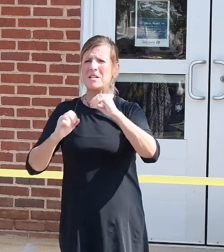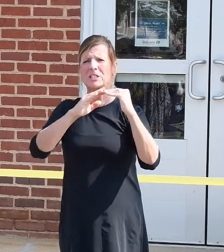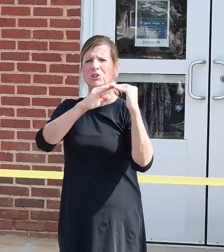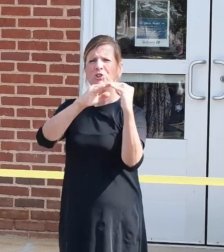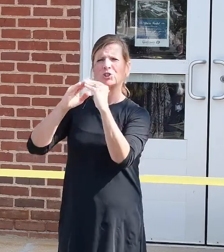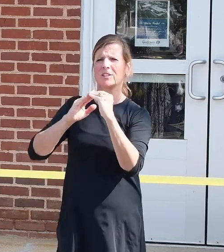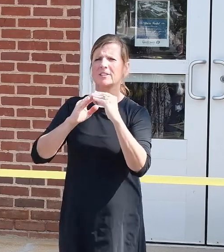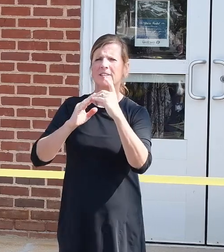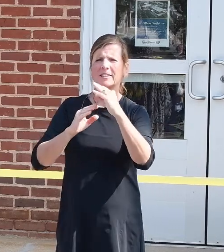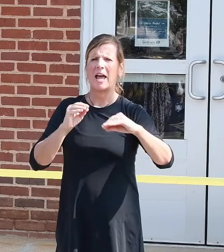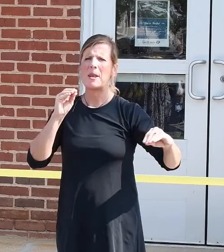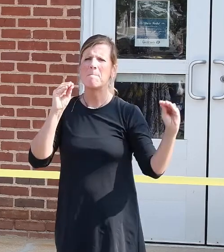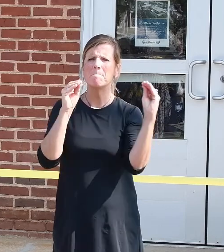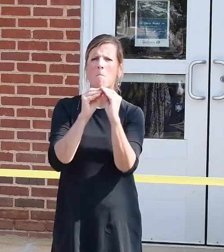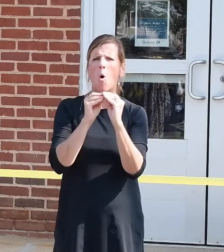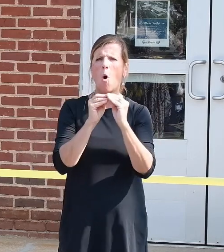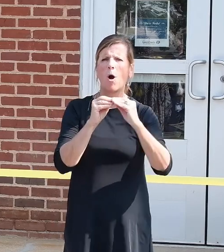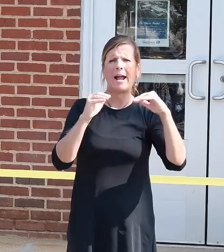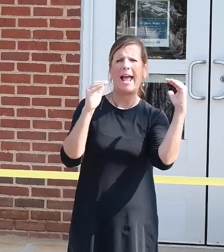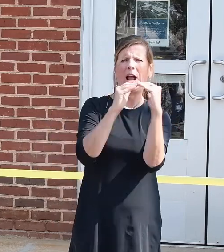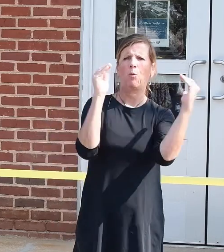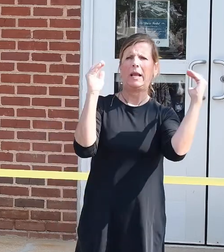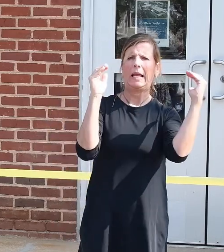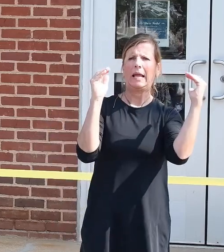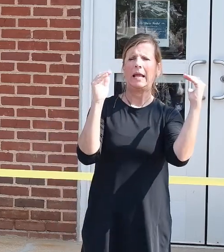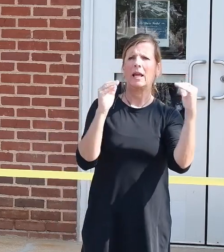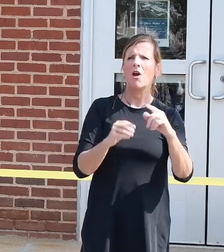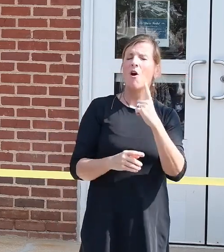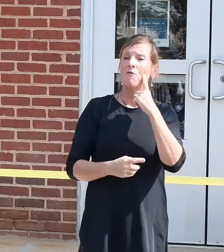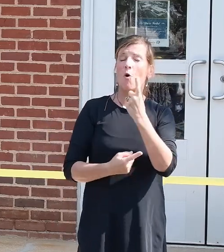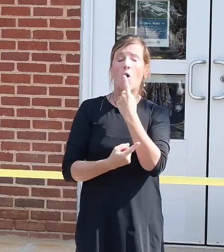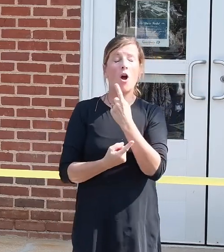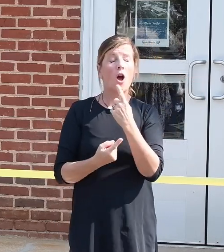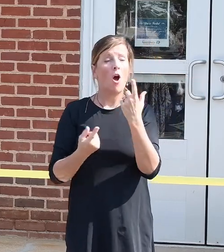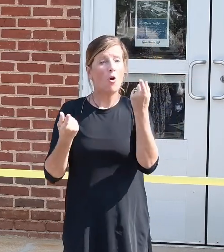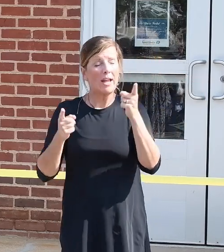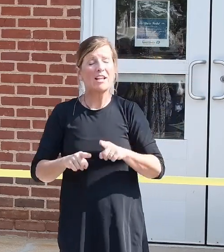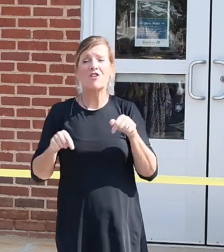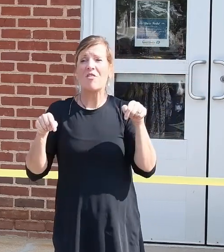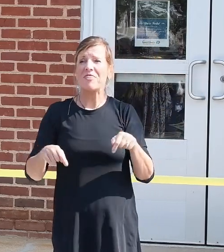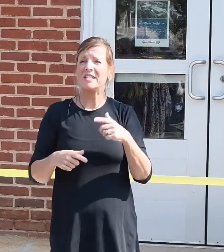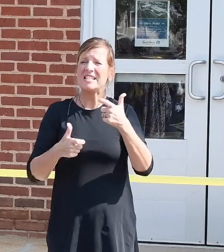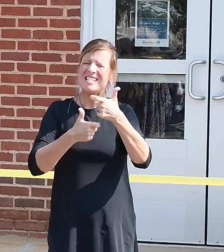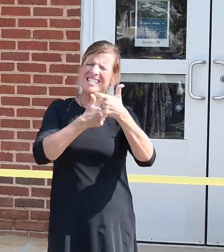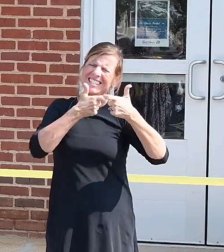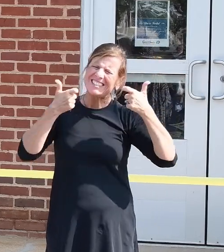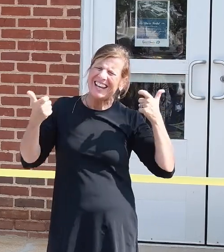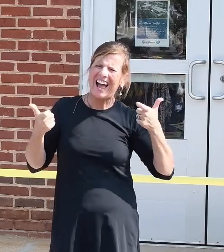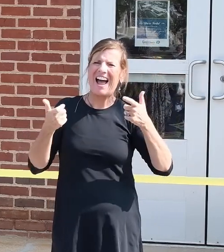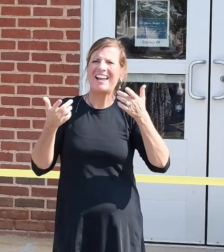greater equity. On the occasion of this momentous dedication, it is with everlasting hope for our